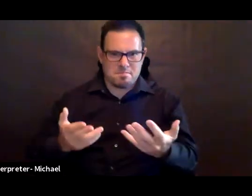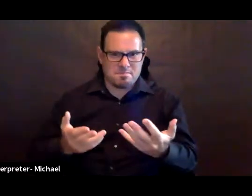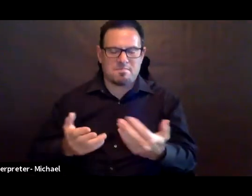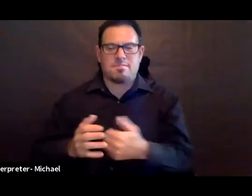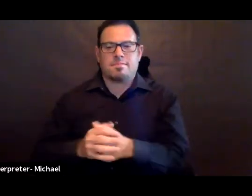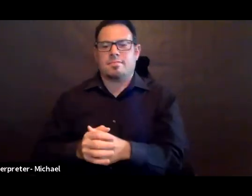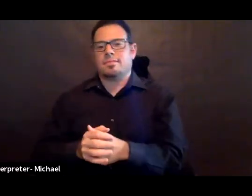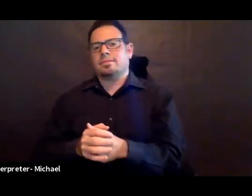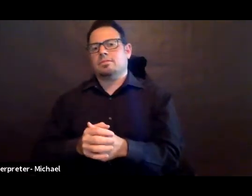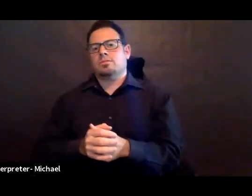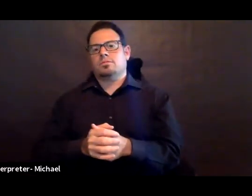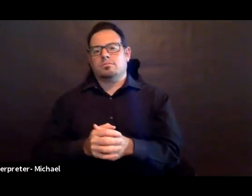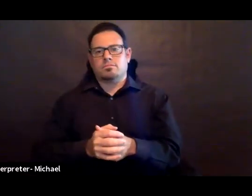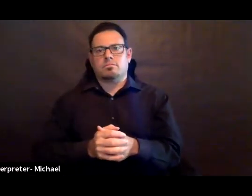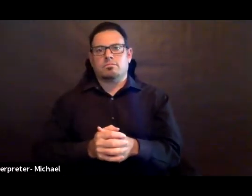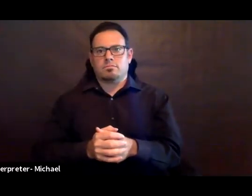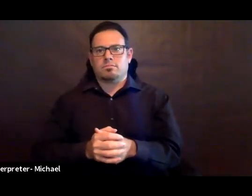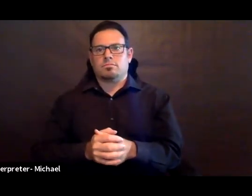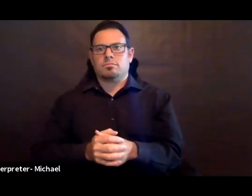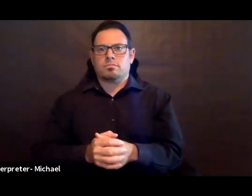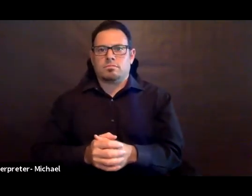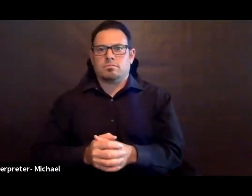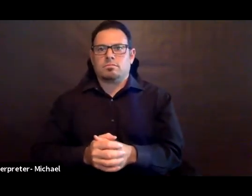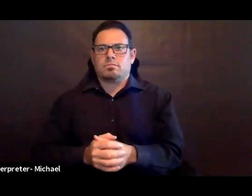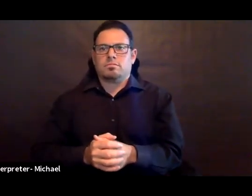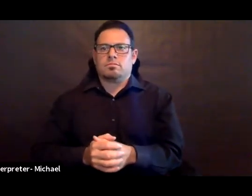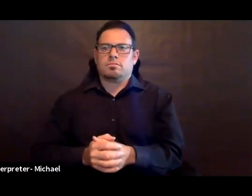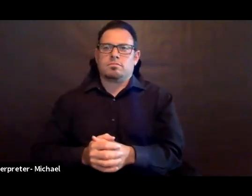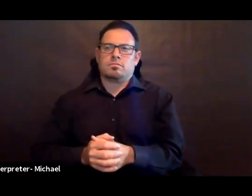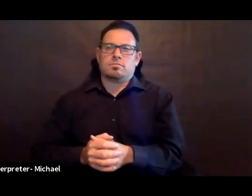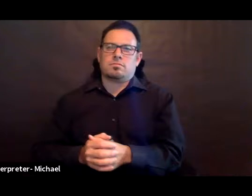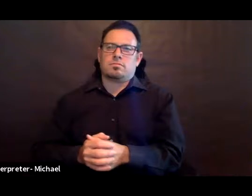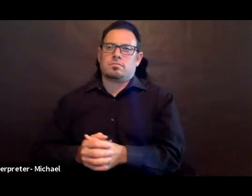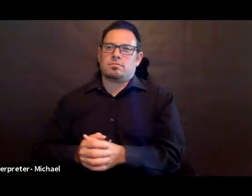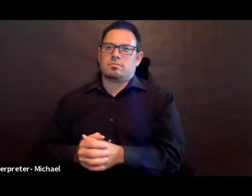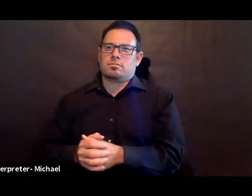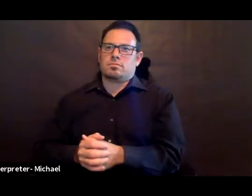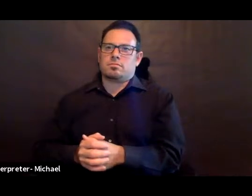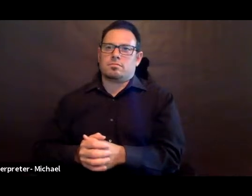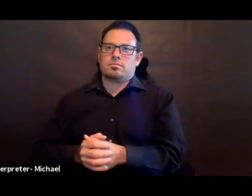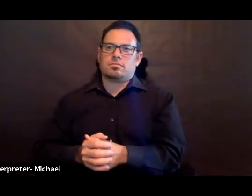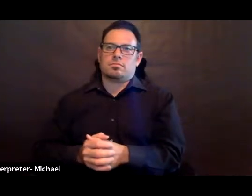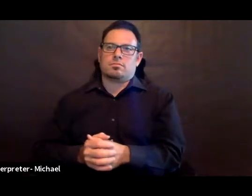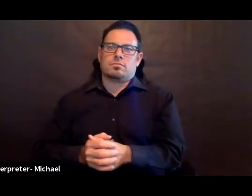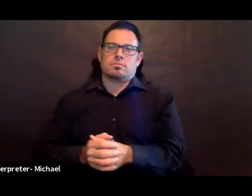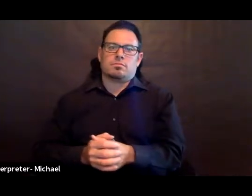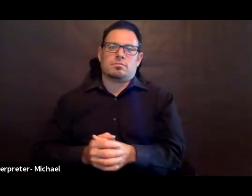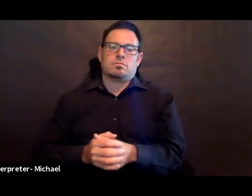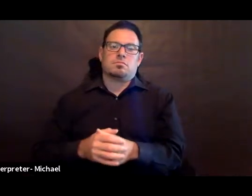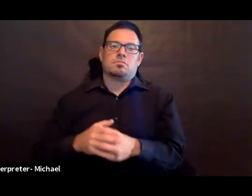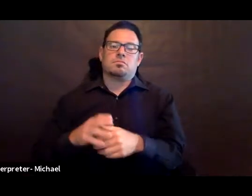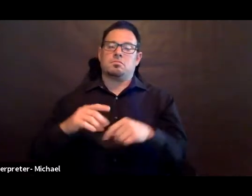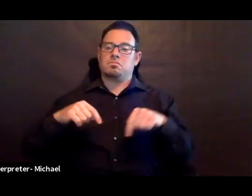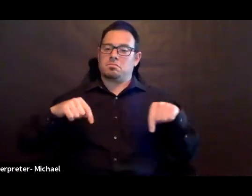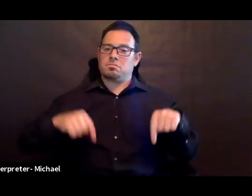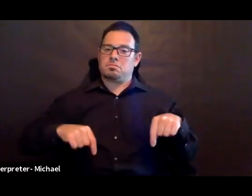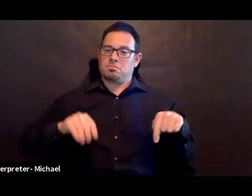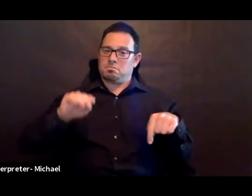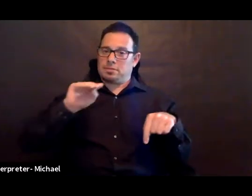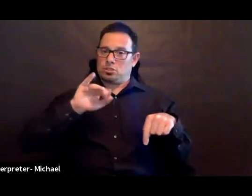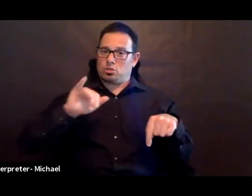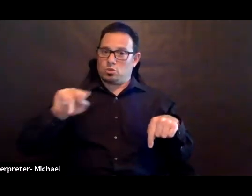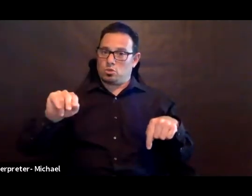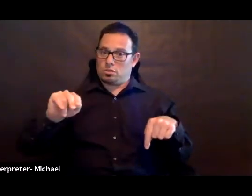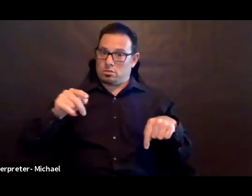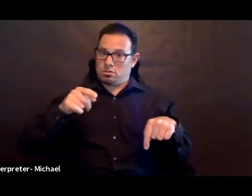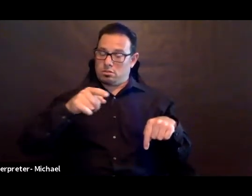issue with kids if Delta continues to spread in Minnesota. So that's a perfect segue into my follow-up question,